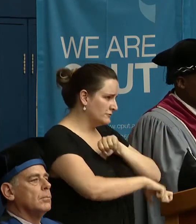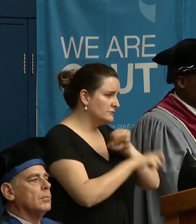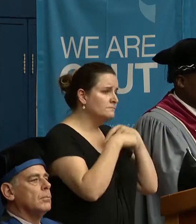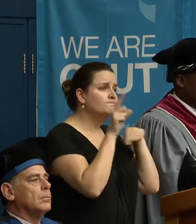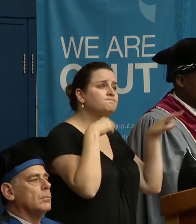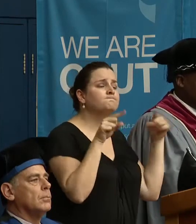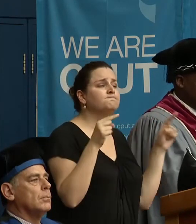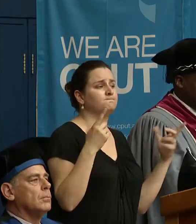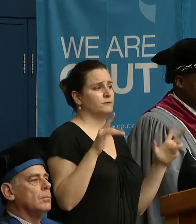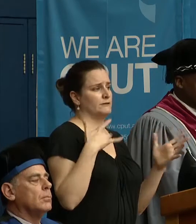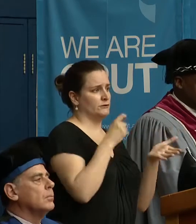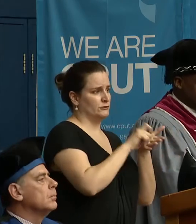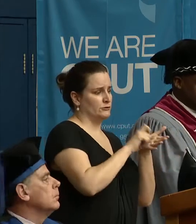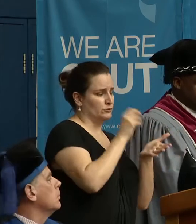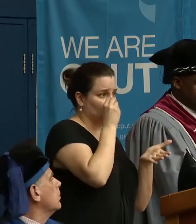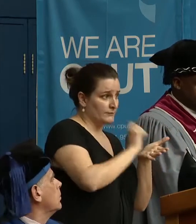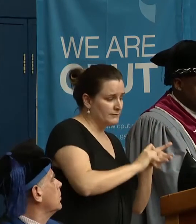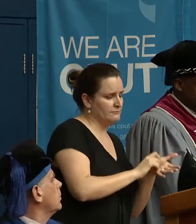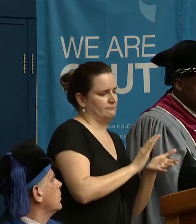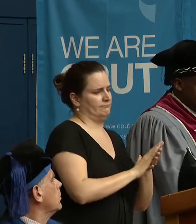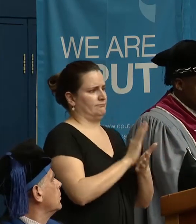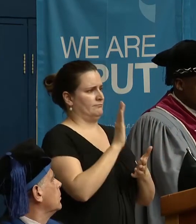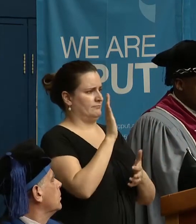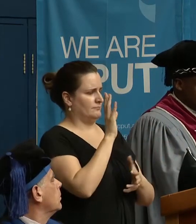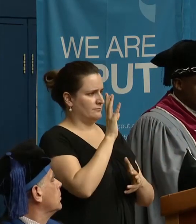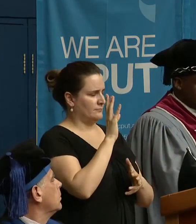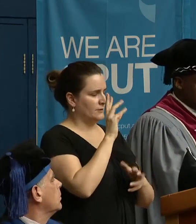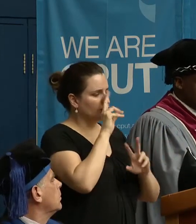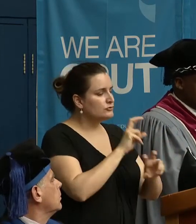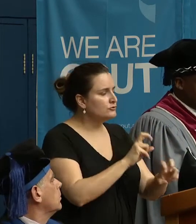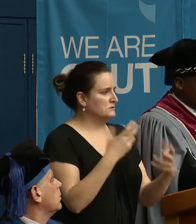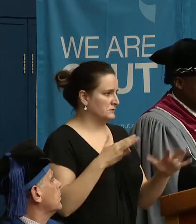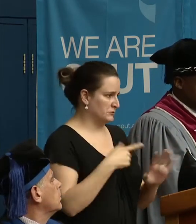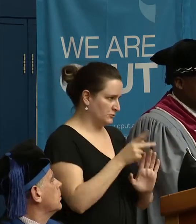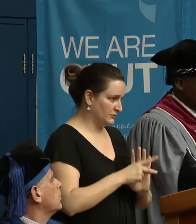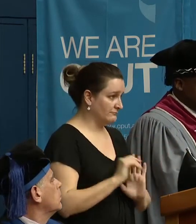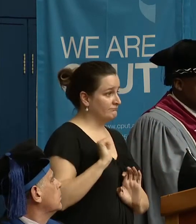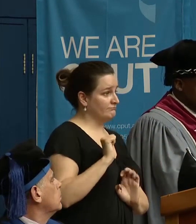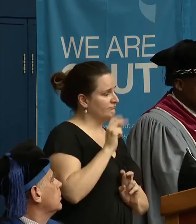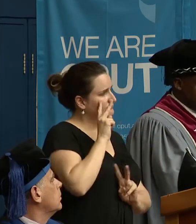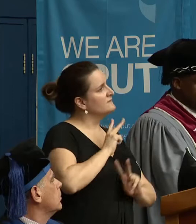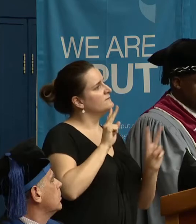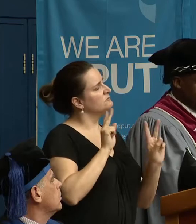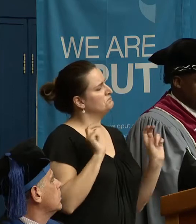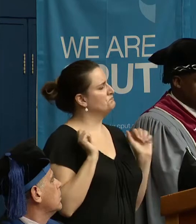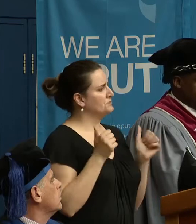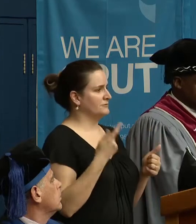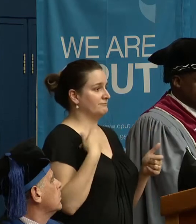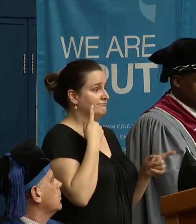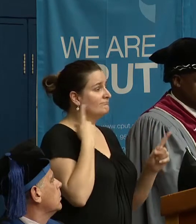to numerous paper and research initiatives. He is known as being a visionary, dynamic leader